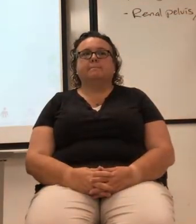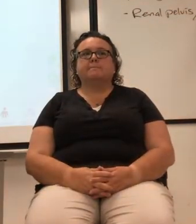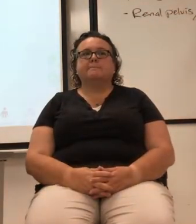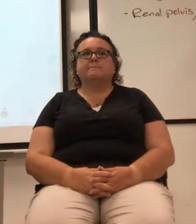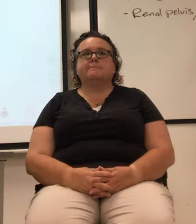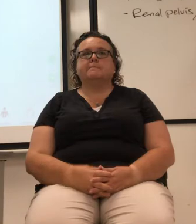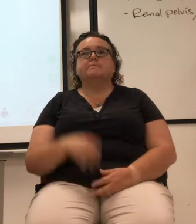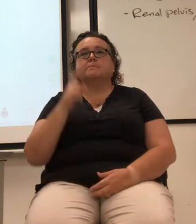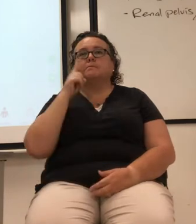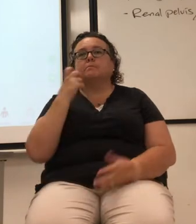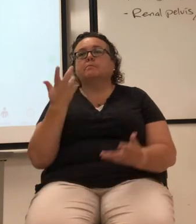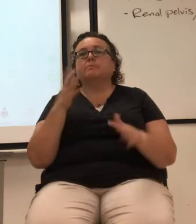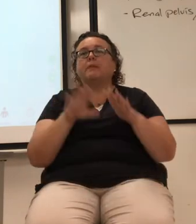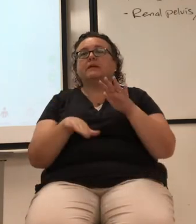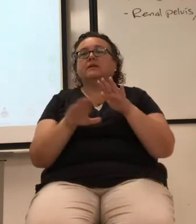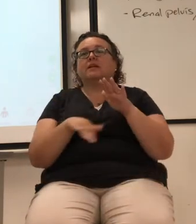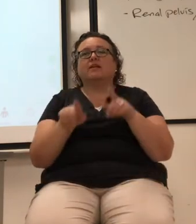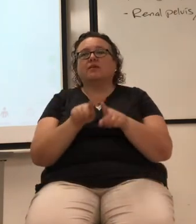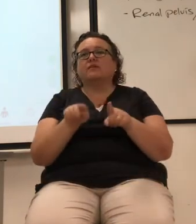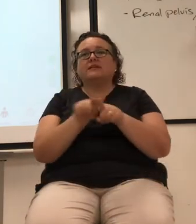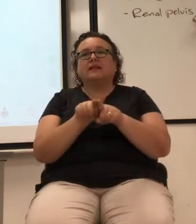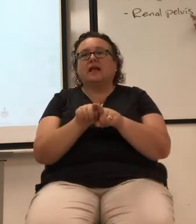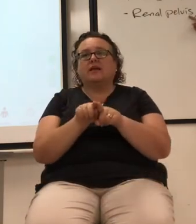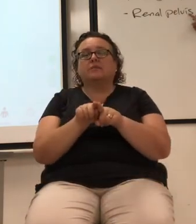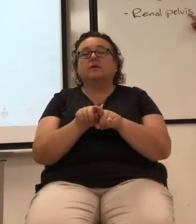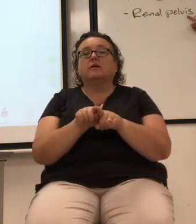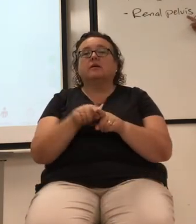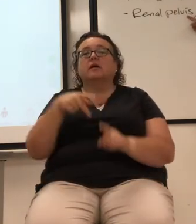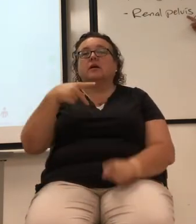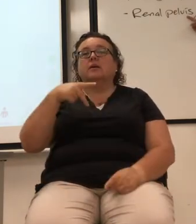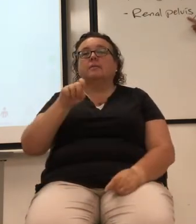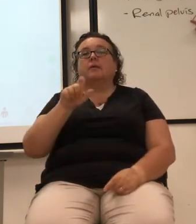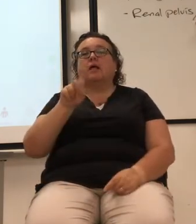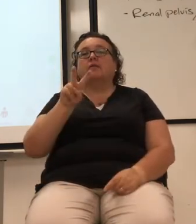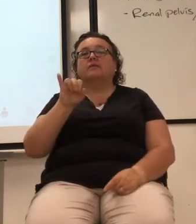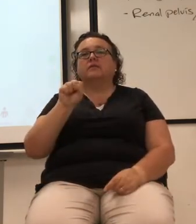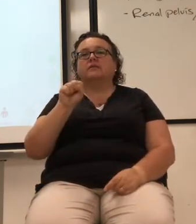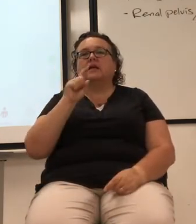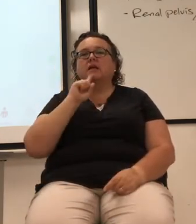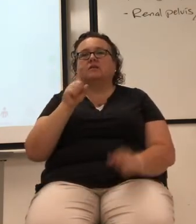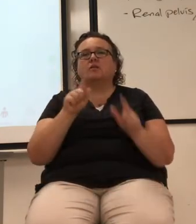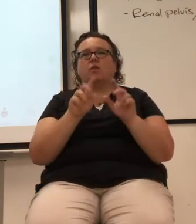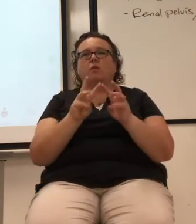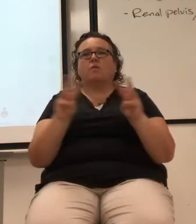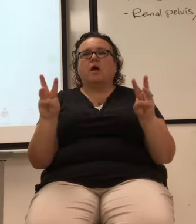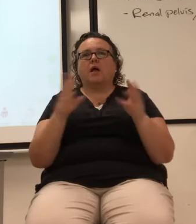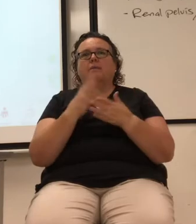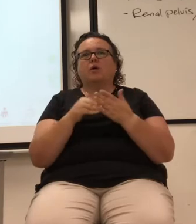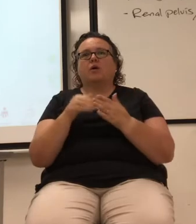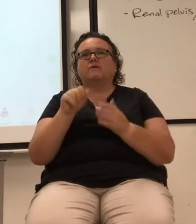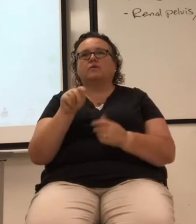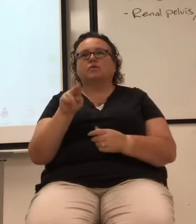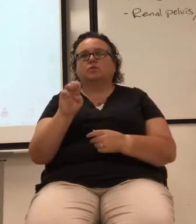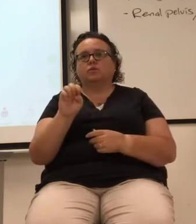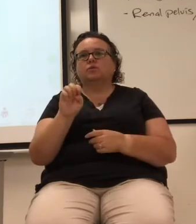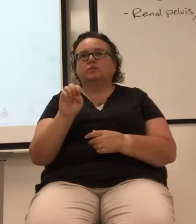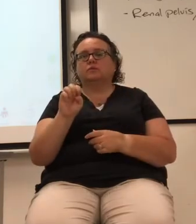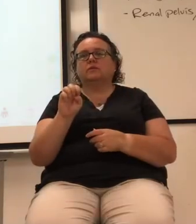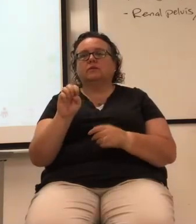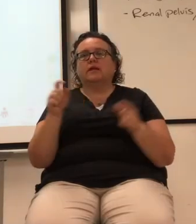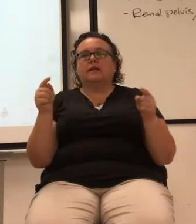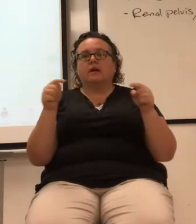Because they're basically the same thing. The renal pelvis is the wide part of the tube that narrows into the ureter.